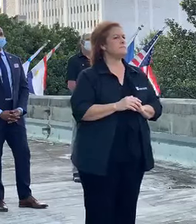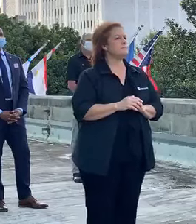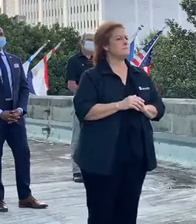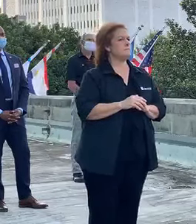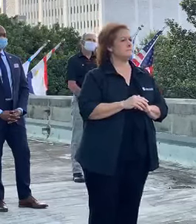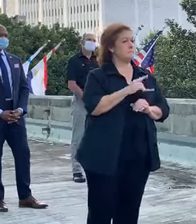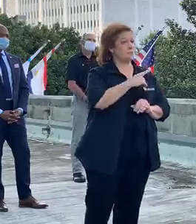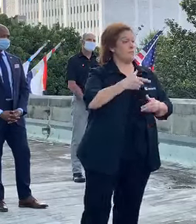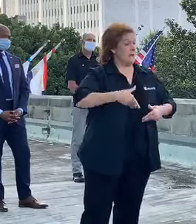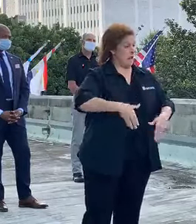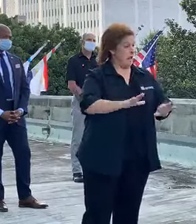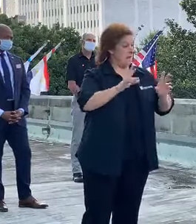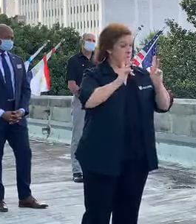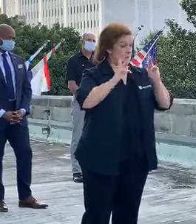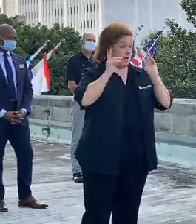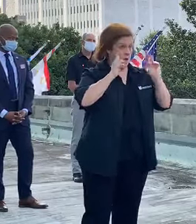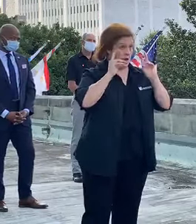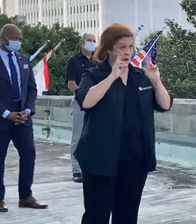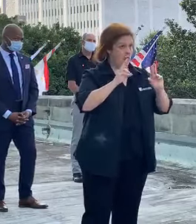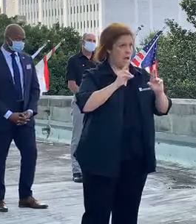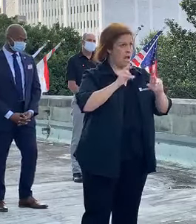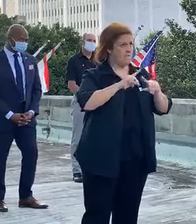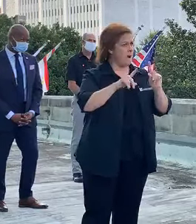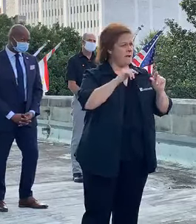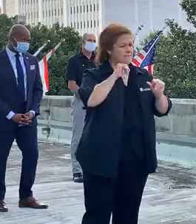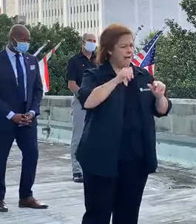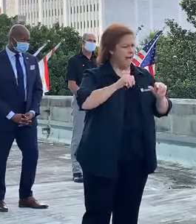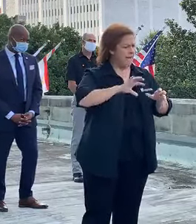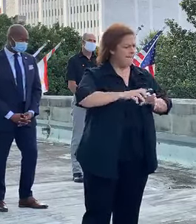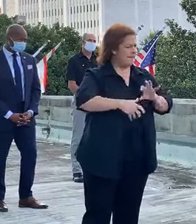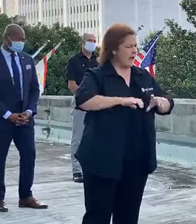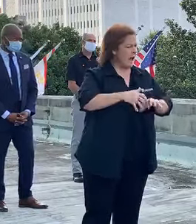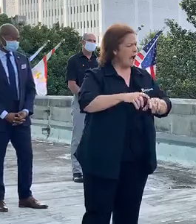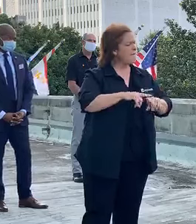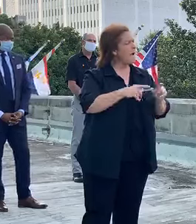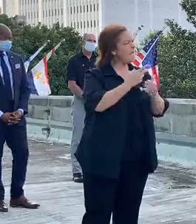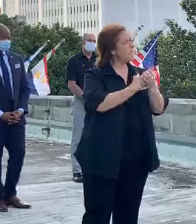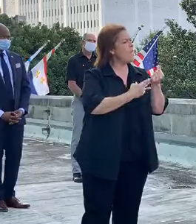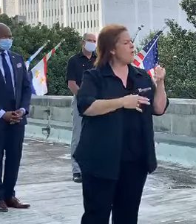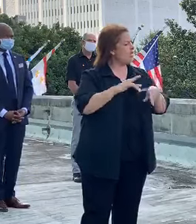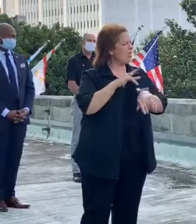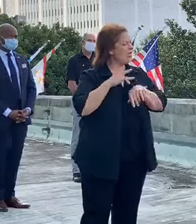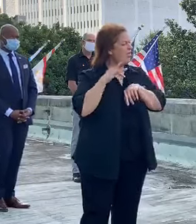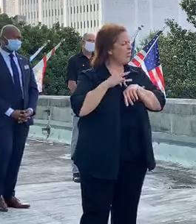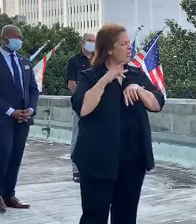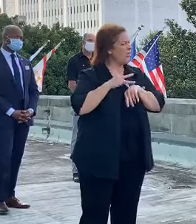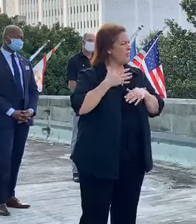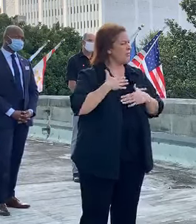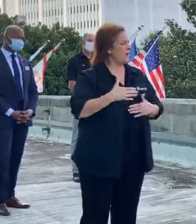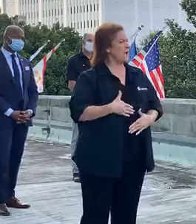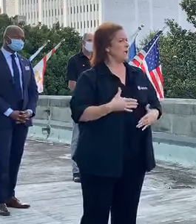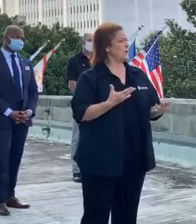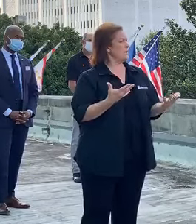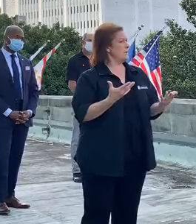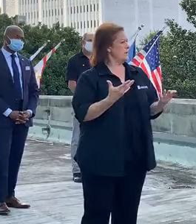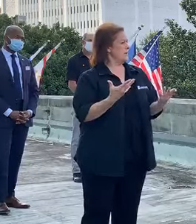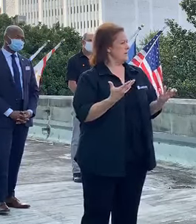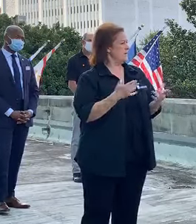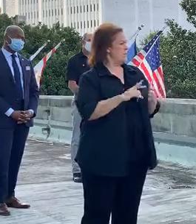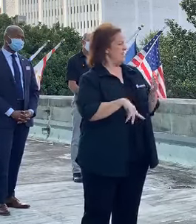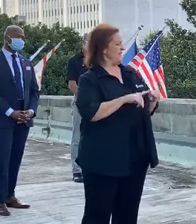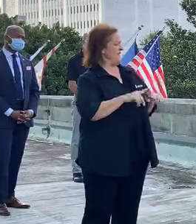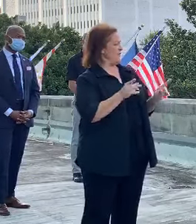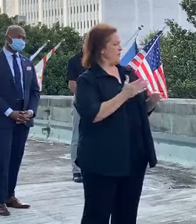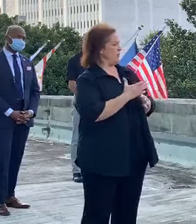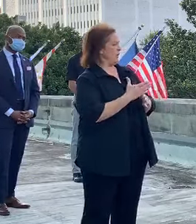allowing haircuts, Yes. but not massages, but they both require a hands-on touch. Mm-hmm. Why the difference?